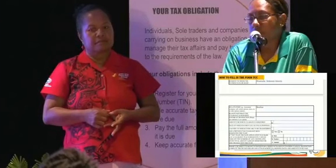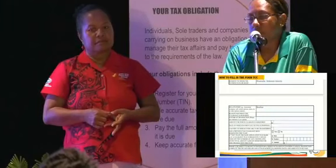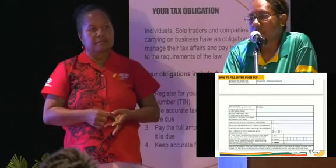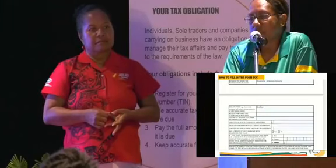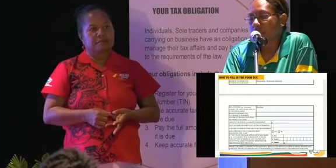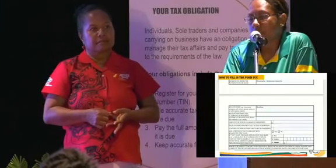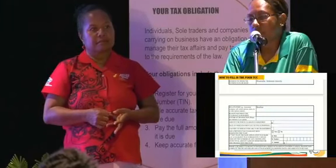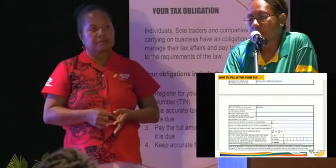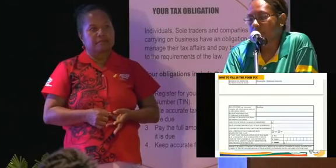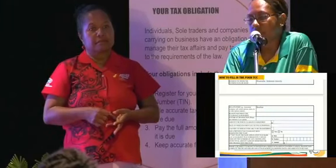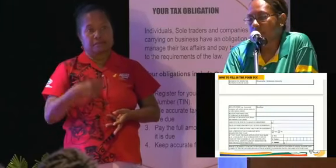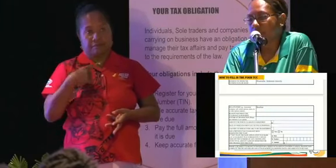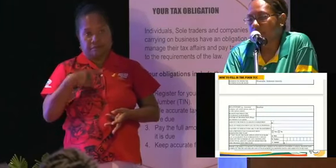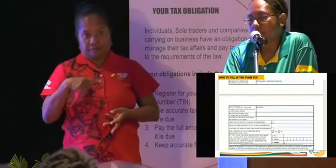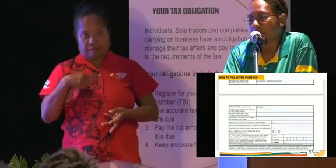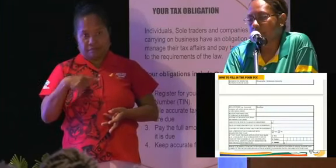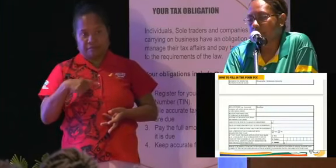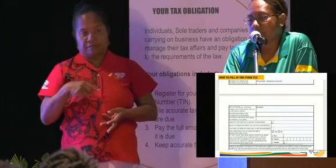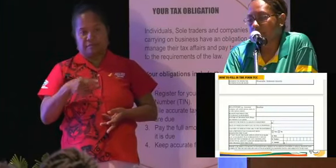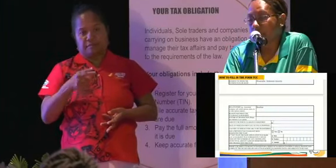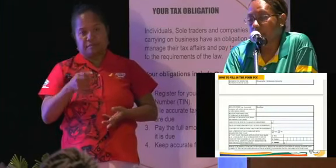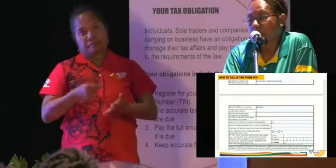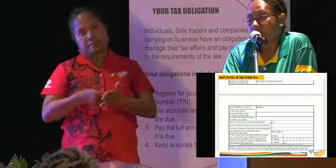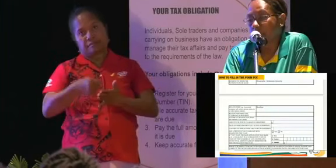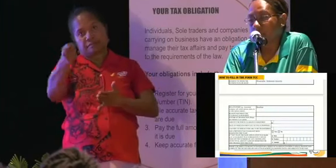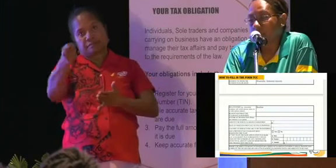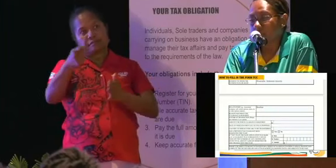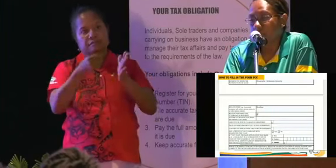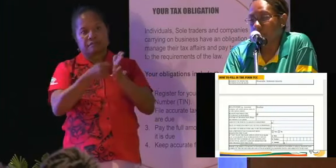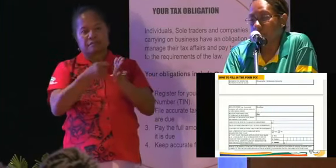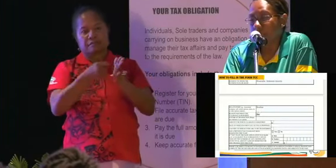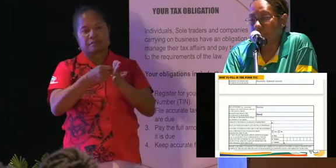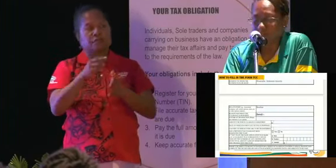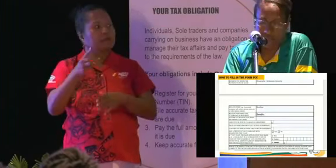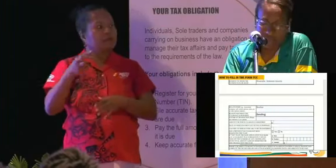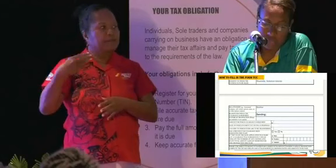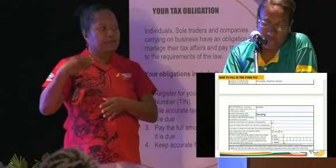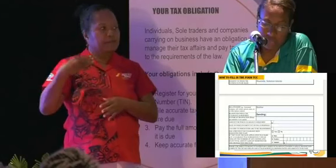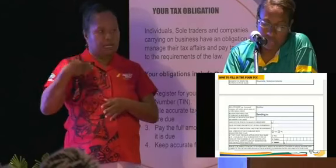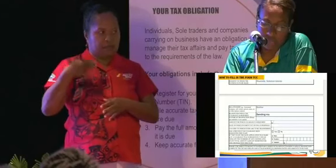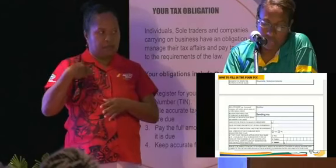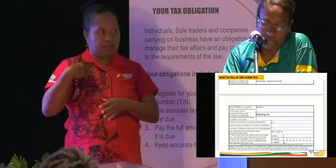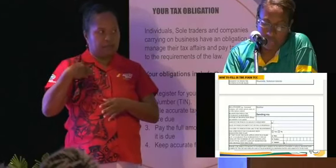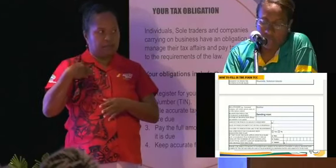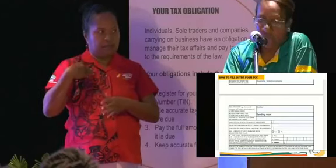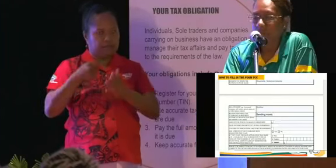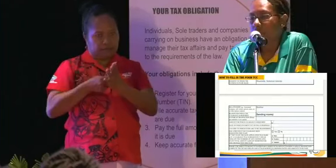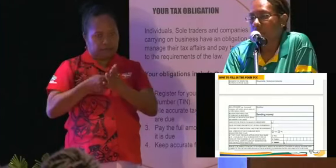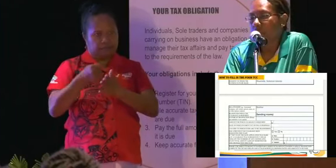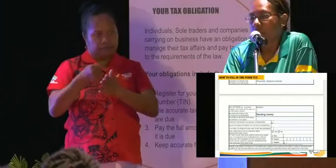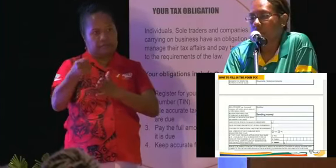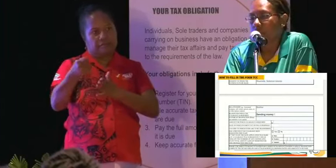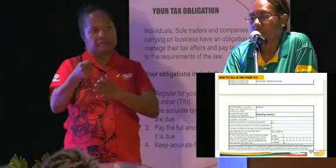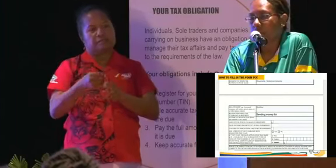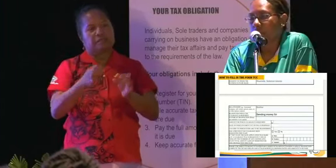So the reason for him sending money is medical bills.